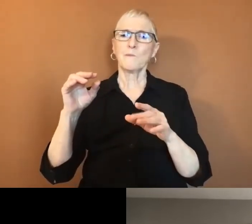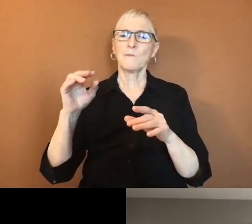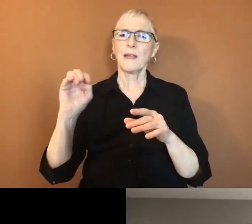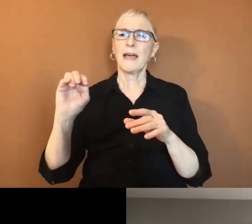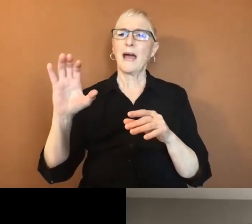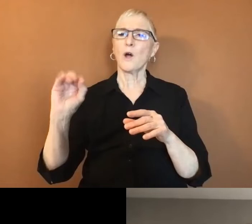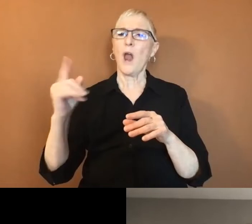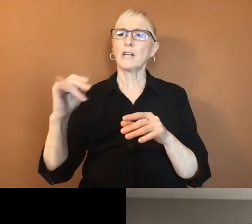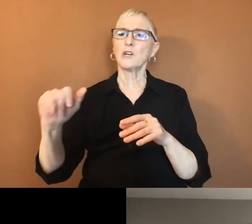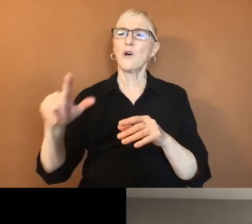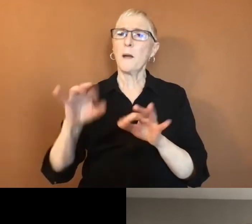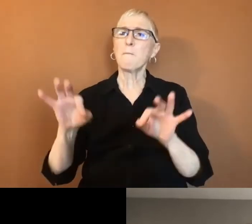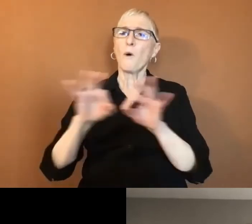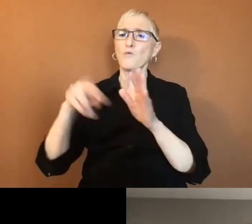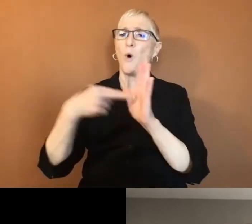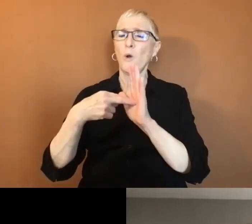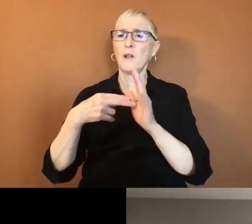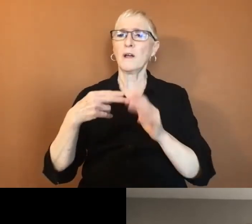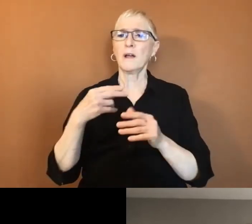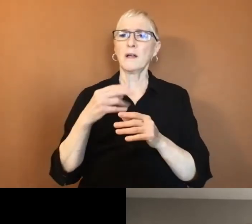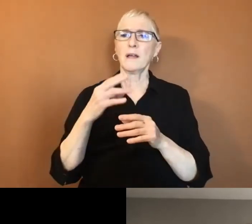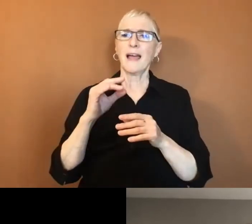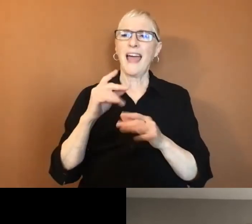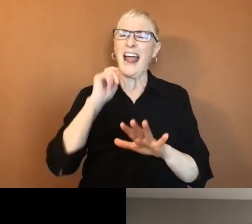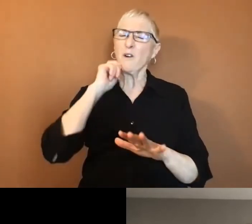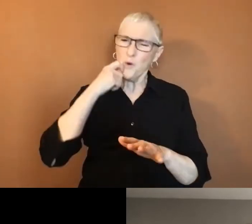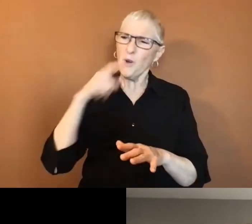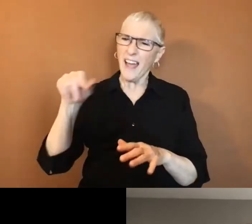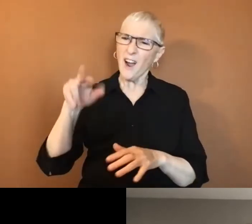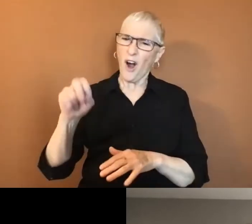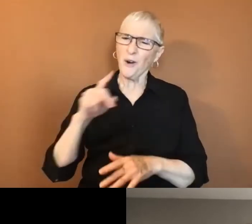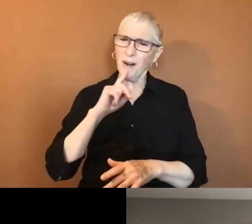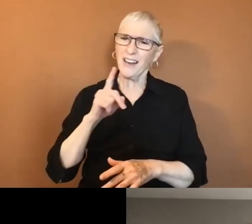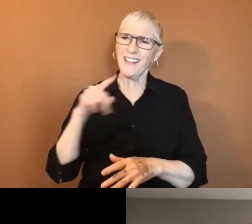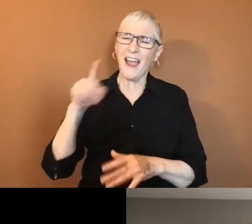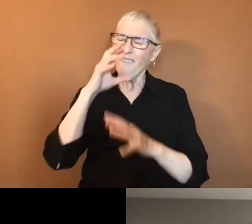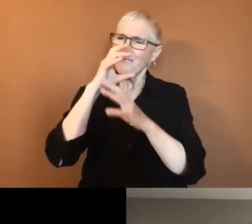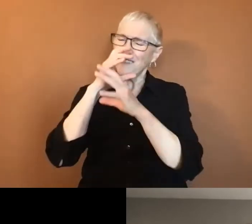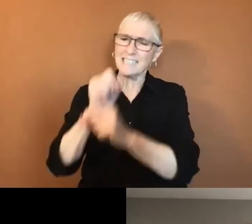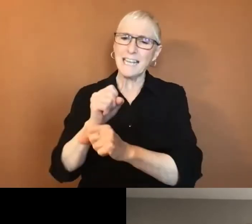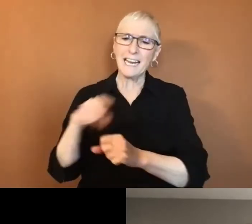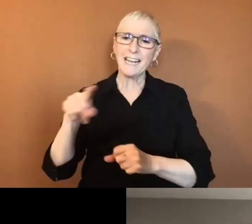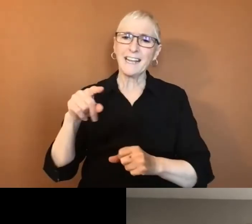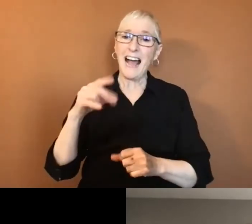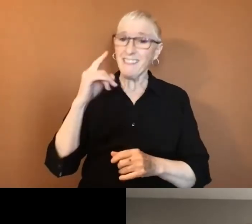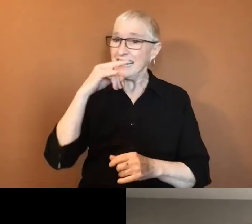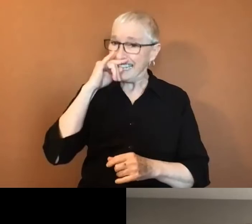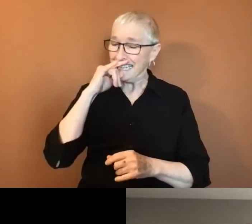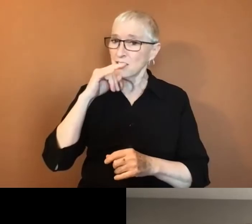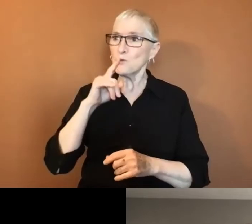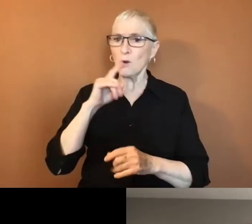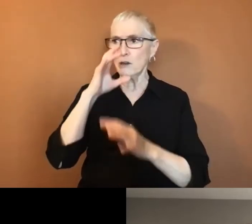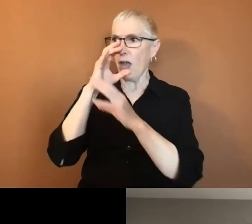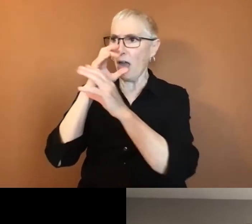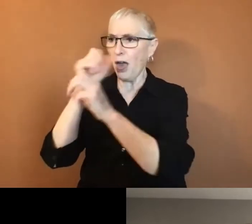critical role that they play, and then just like how cool they are. They are just fascinating, and I find that kids especially gravitate towards